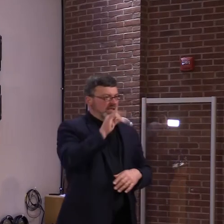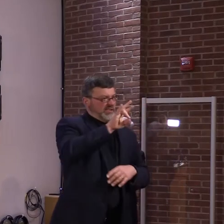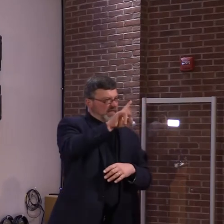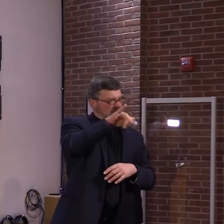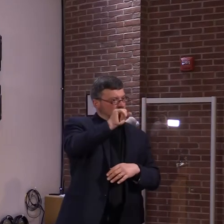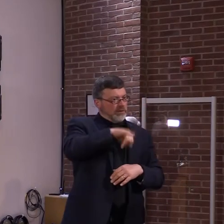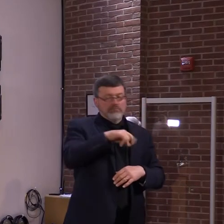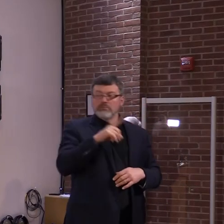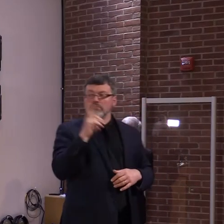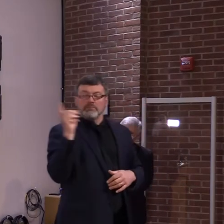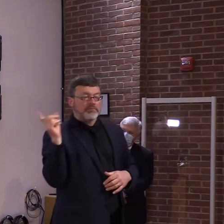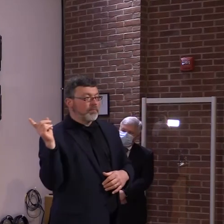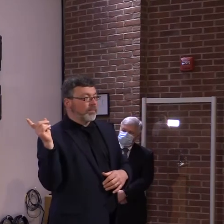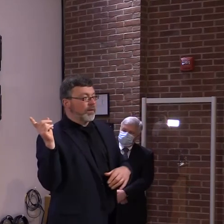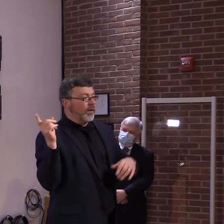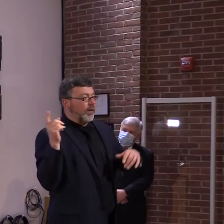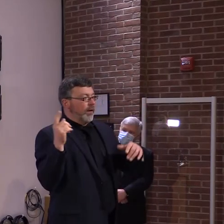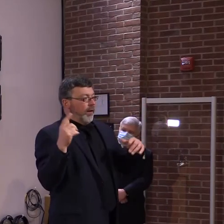this instance.